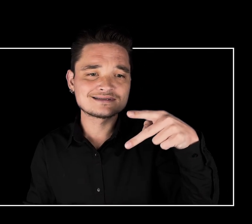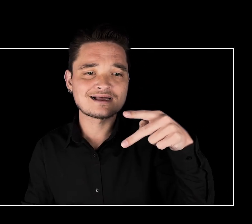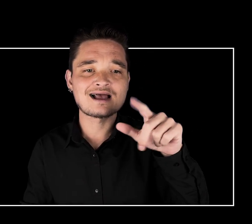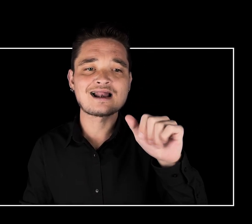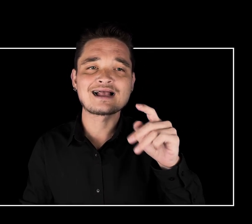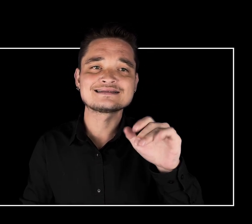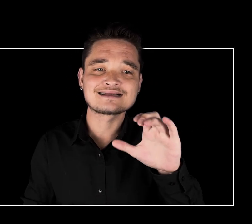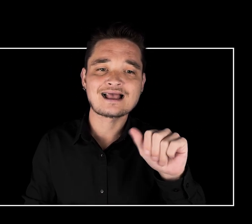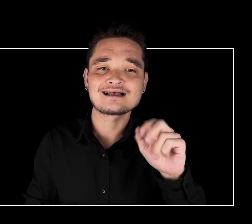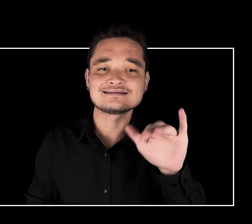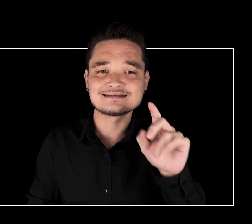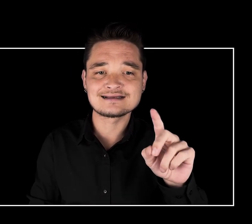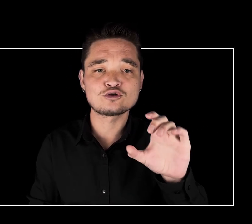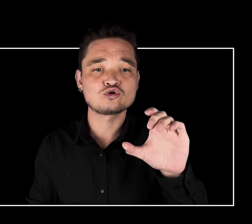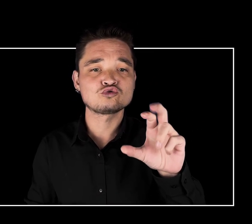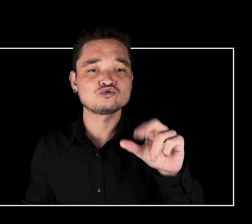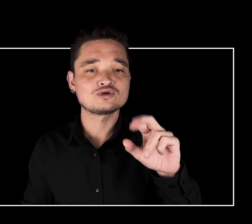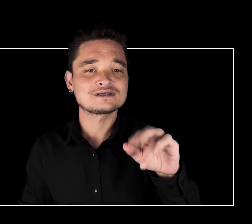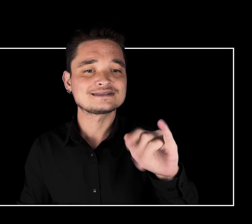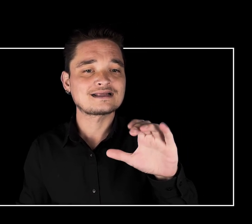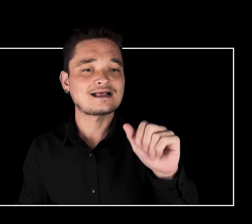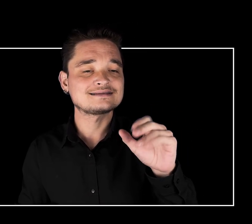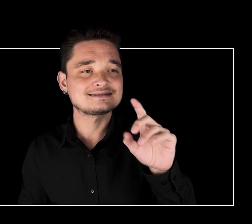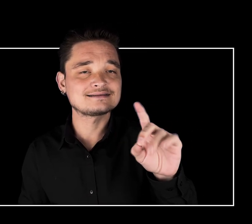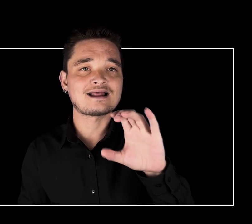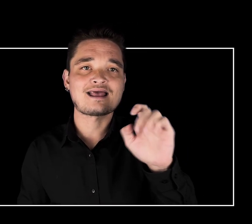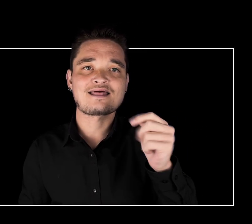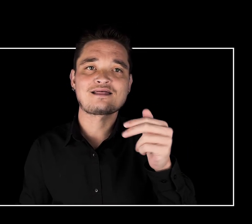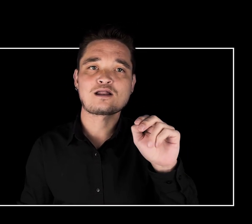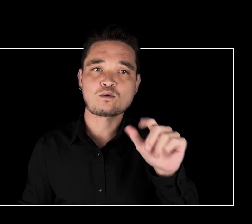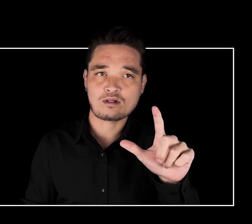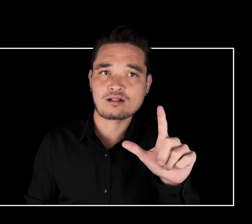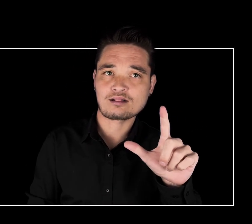lactic acid, citric acid, and ethanol.